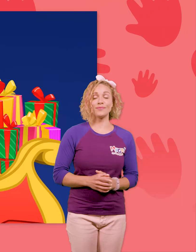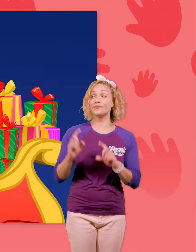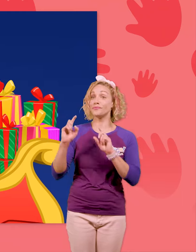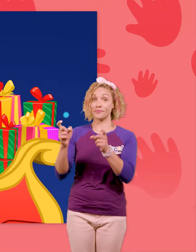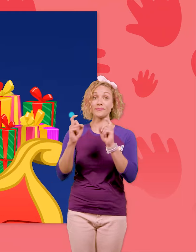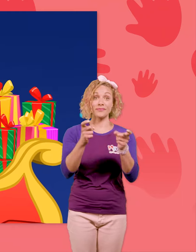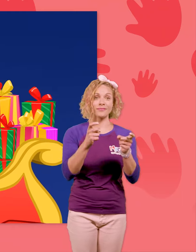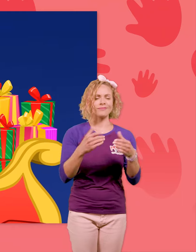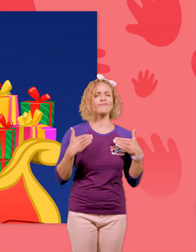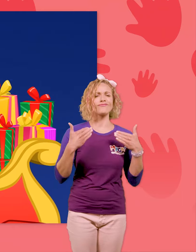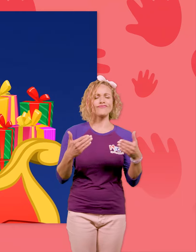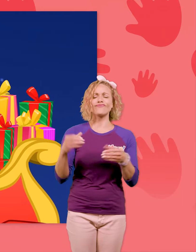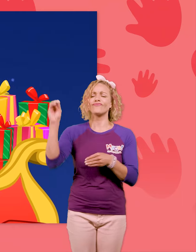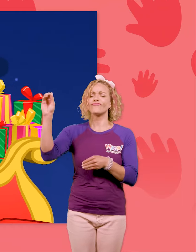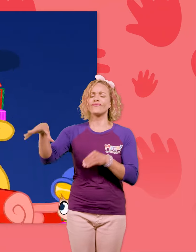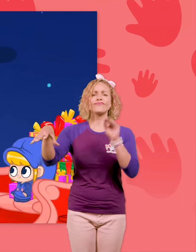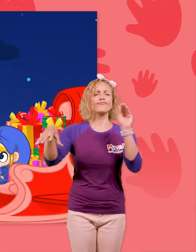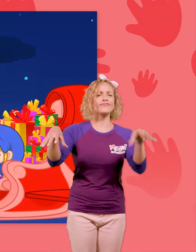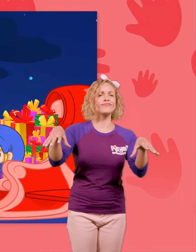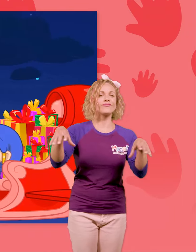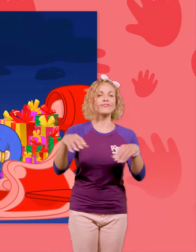Let's put all the presents back.